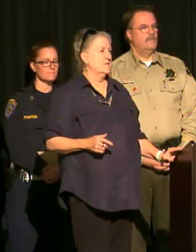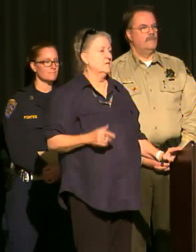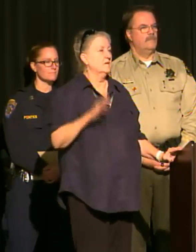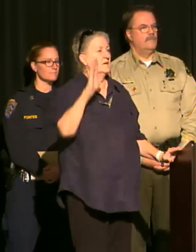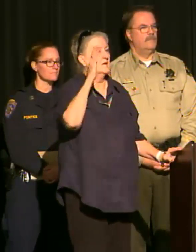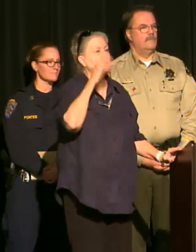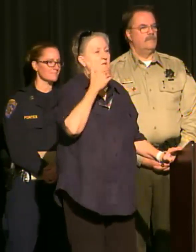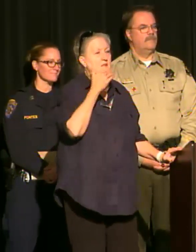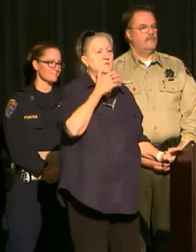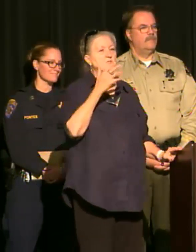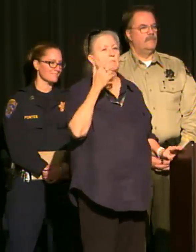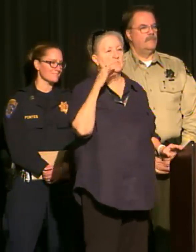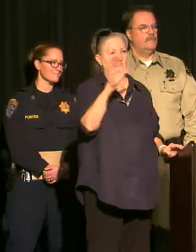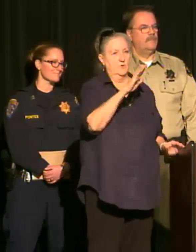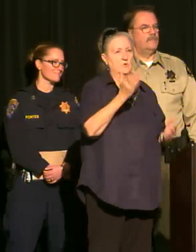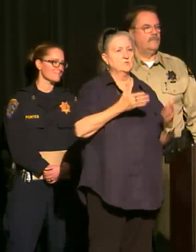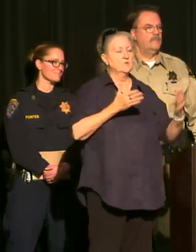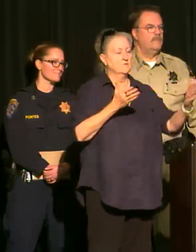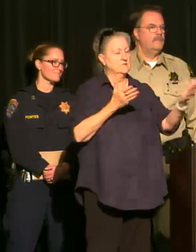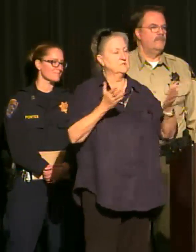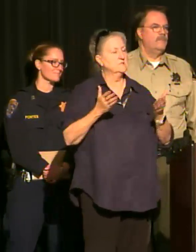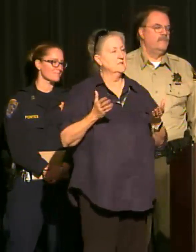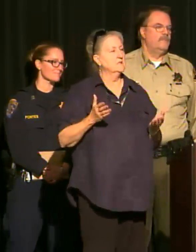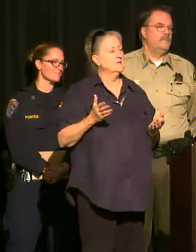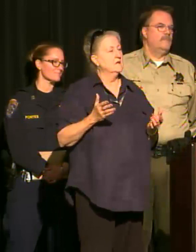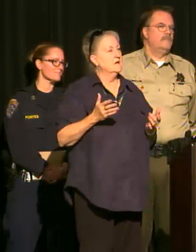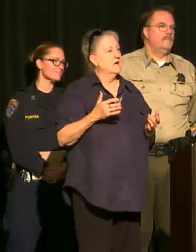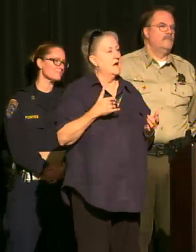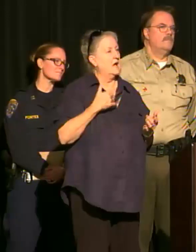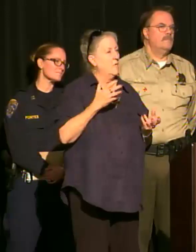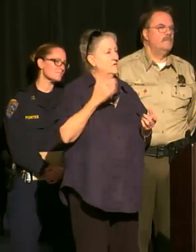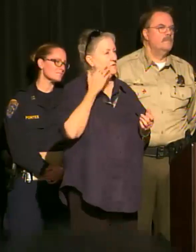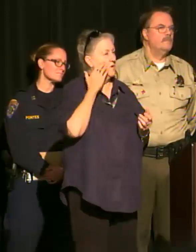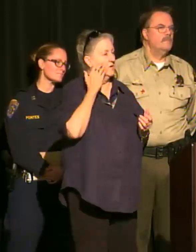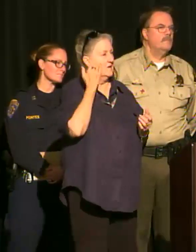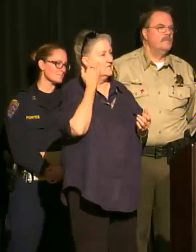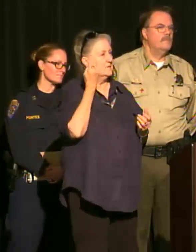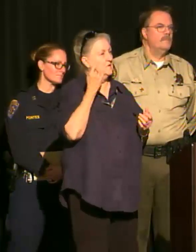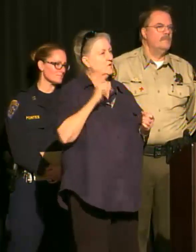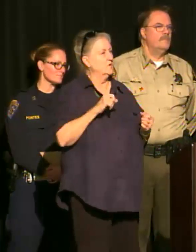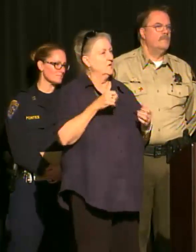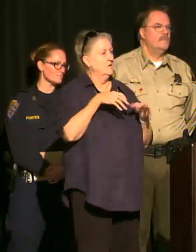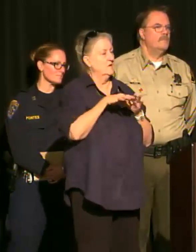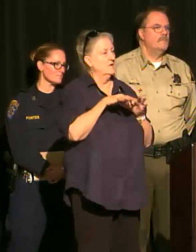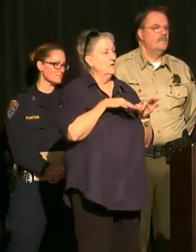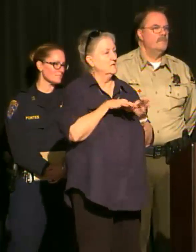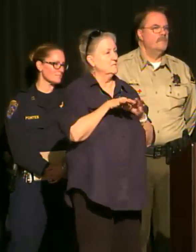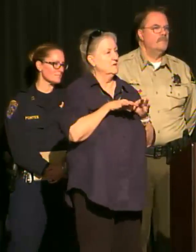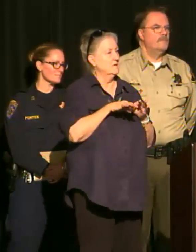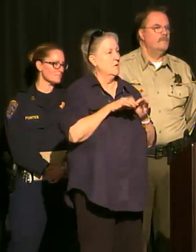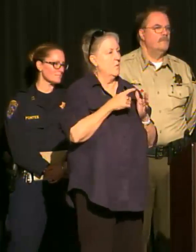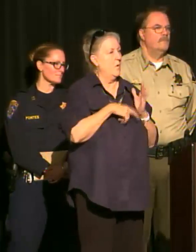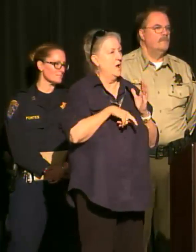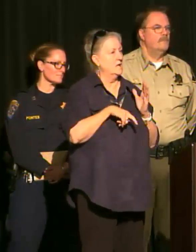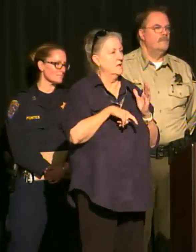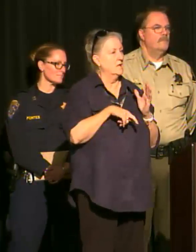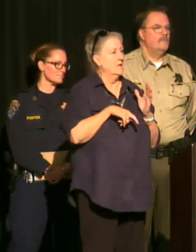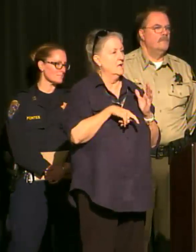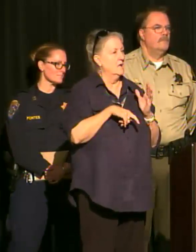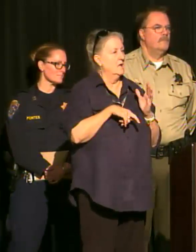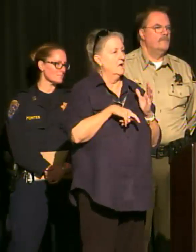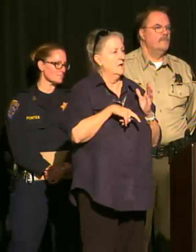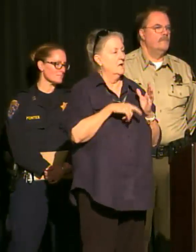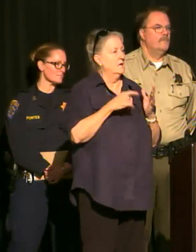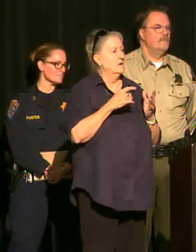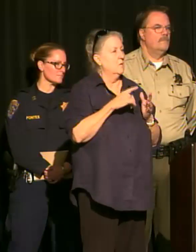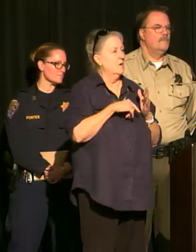Hello, thank you so much for your service. I wanted to know if somebody could address what makes an